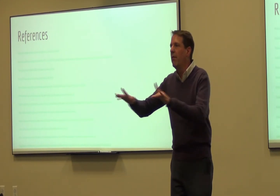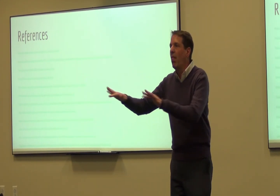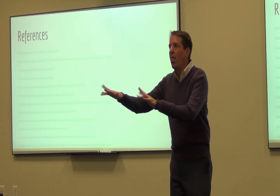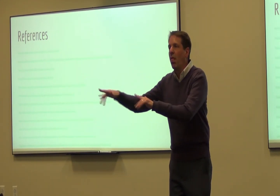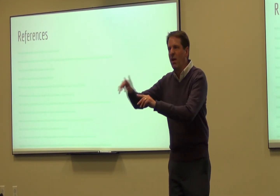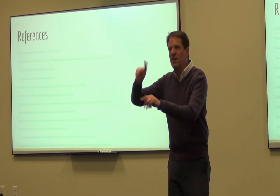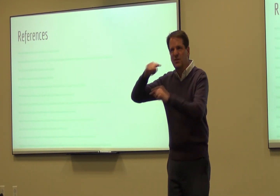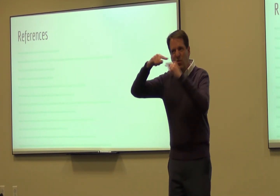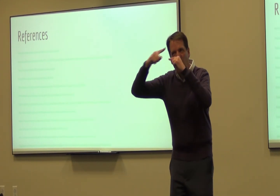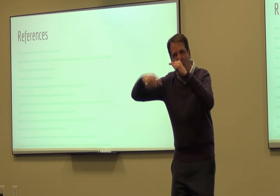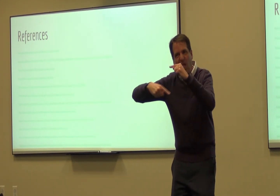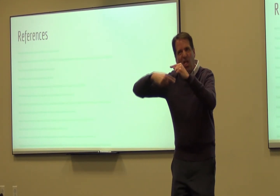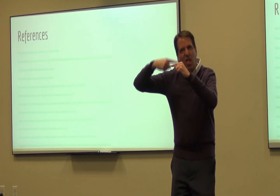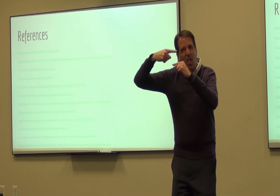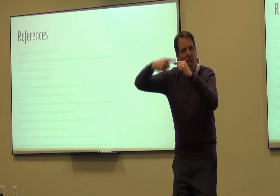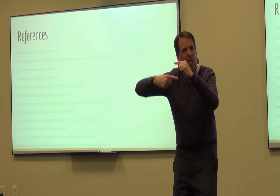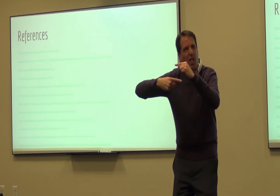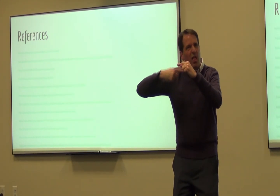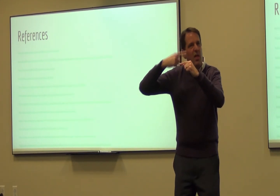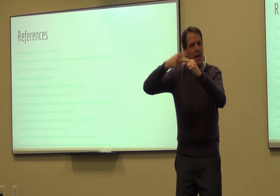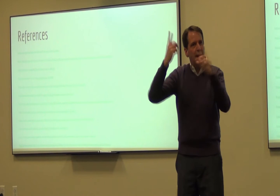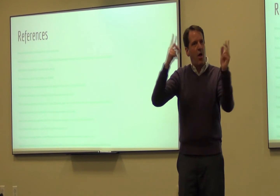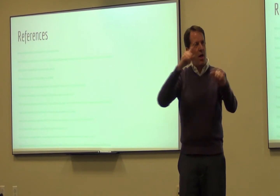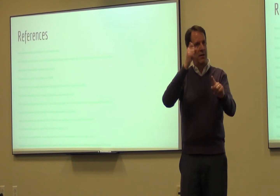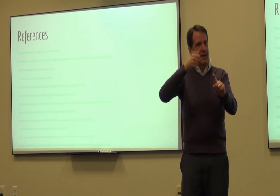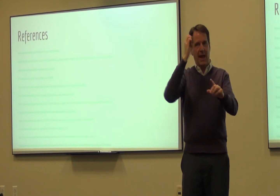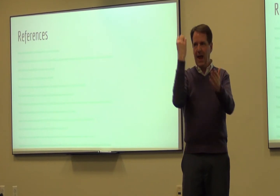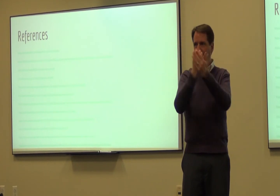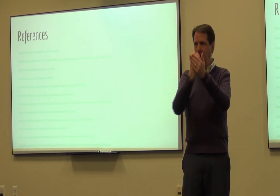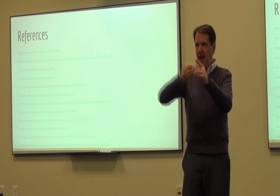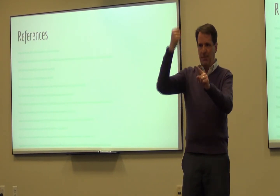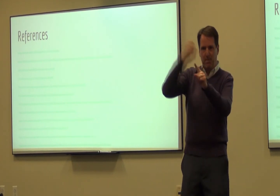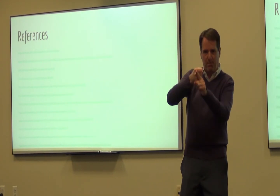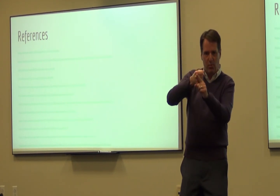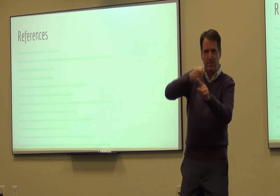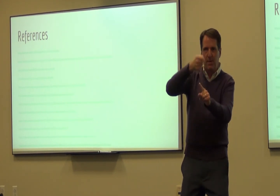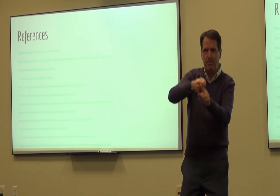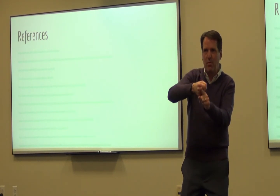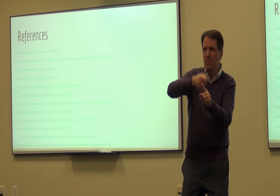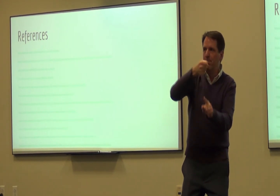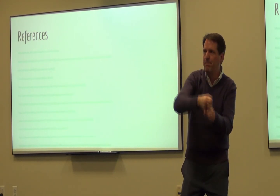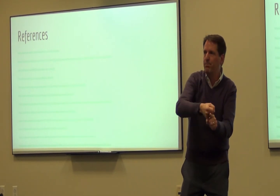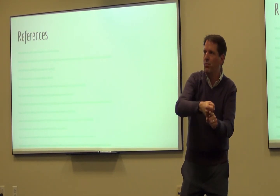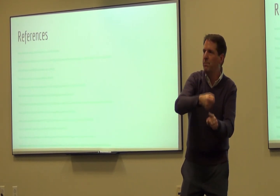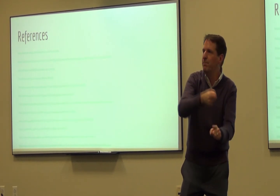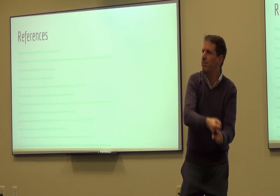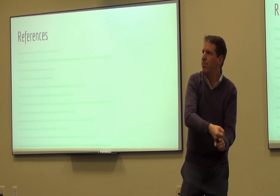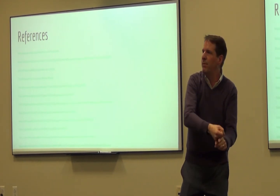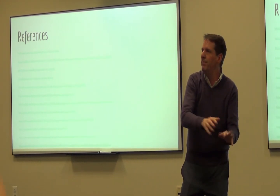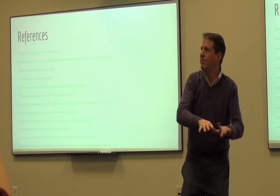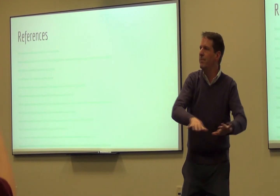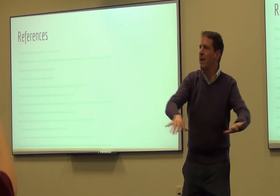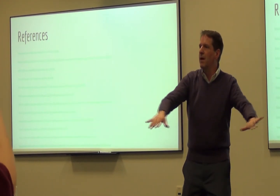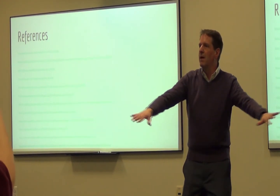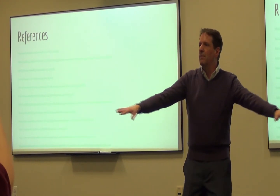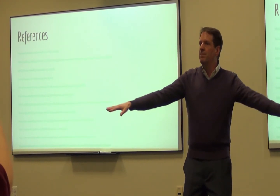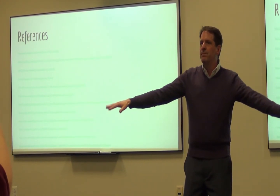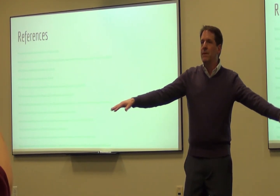or eat because of that. So it's cyclic in that way. Because of the crash of the economy and those blunders